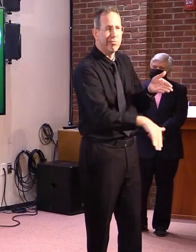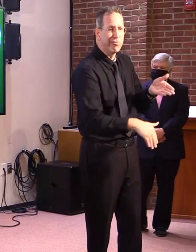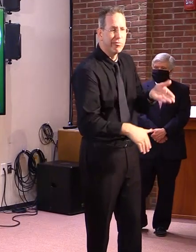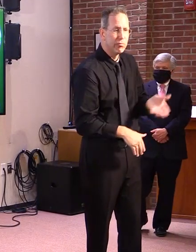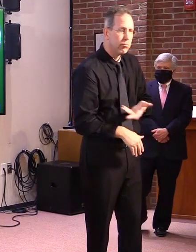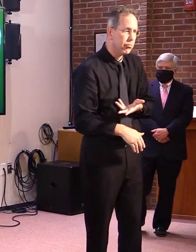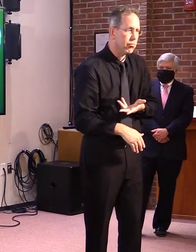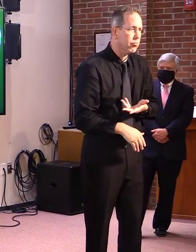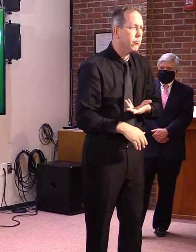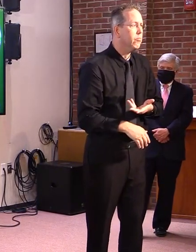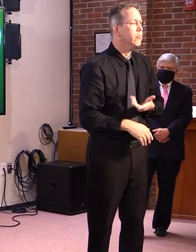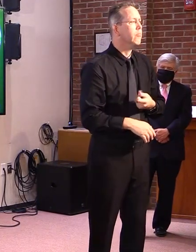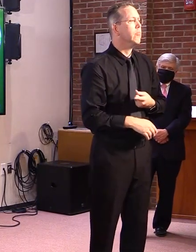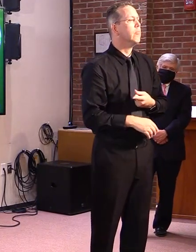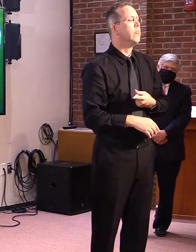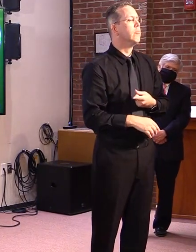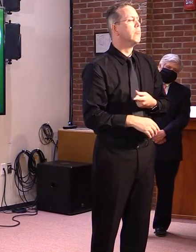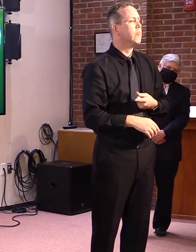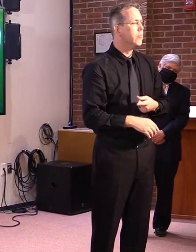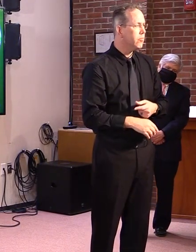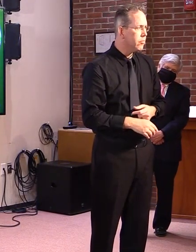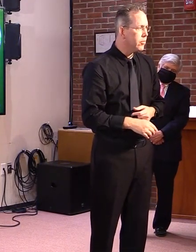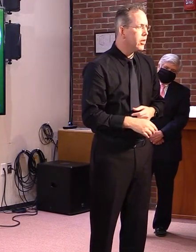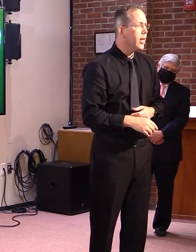not only free them, but